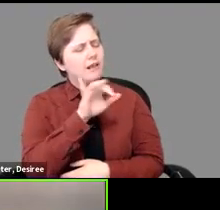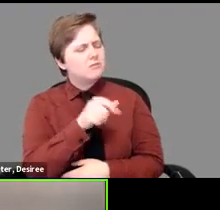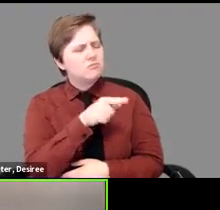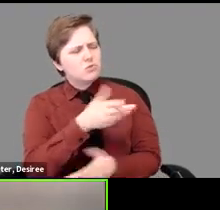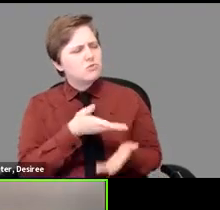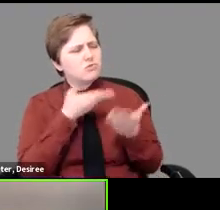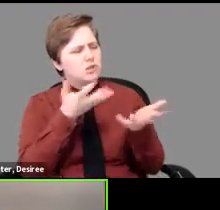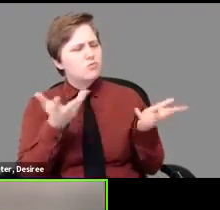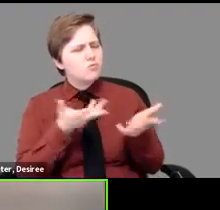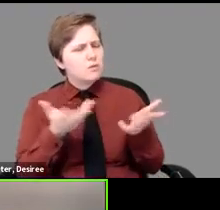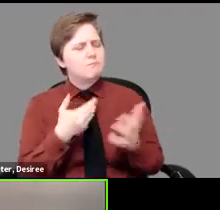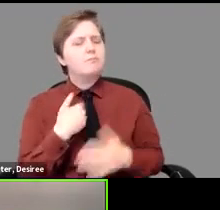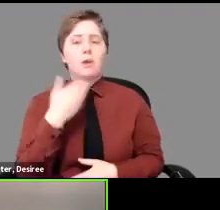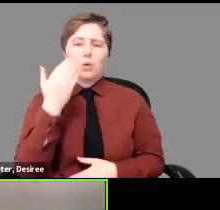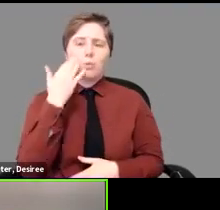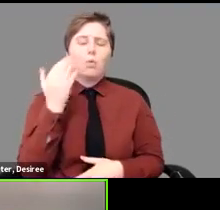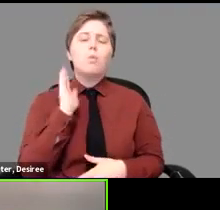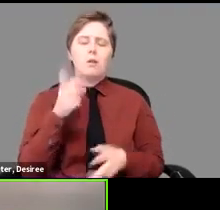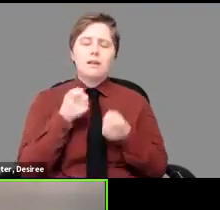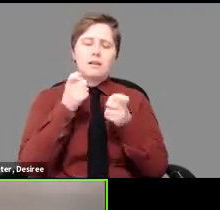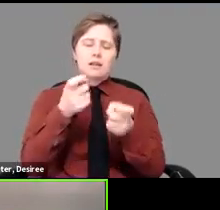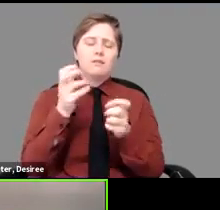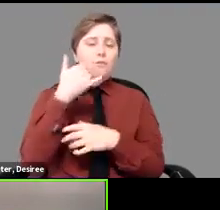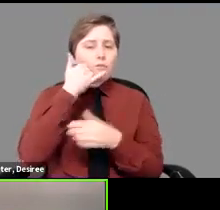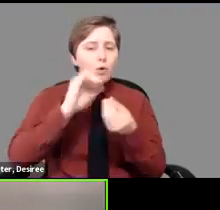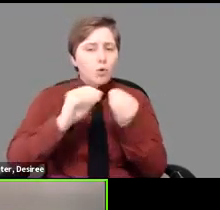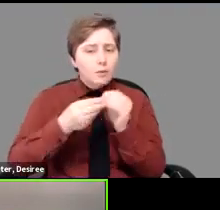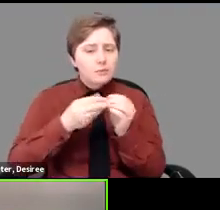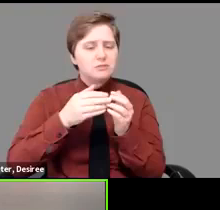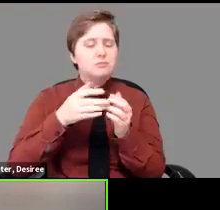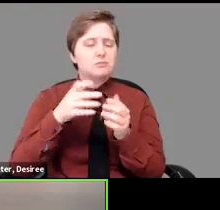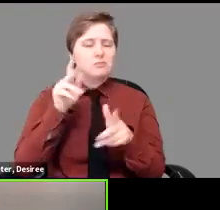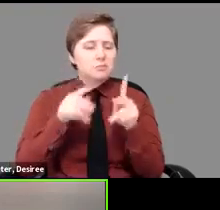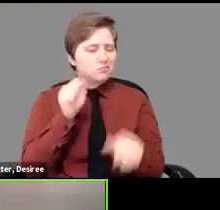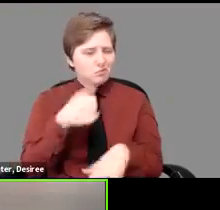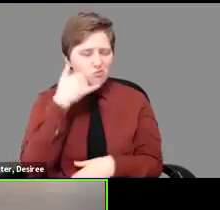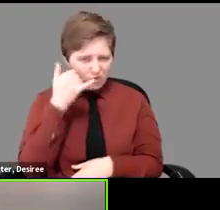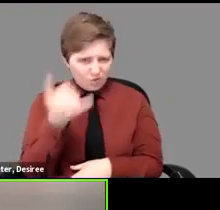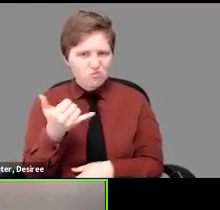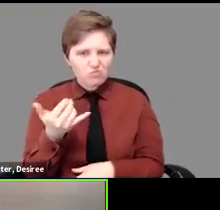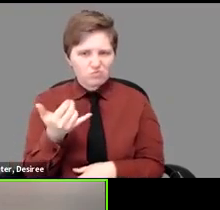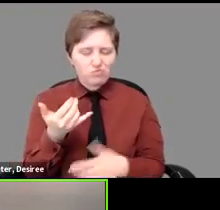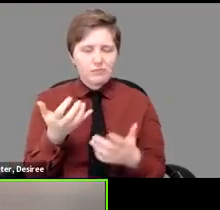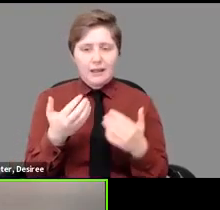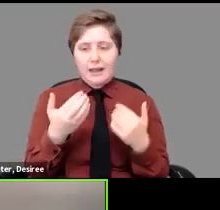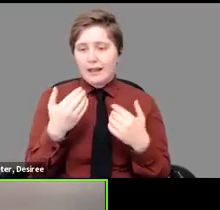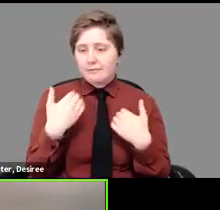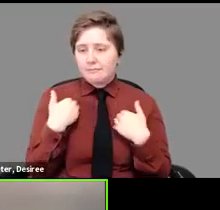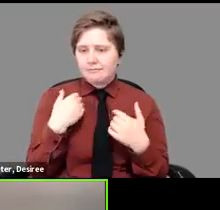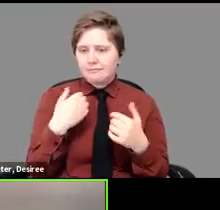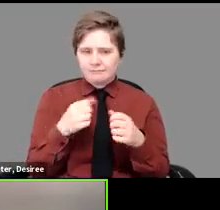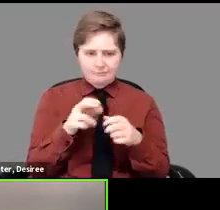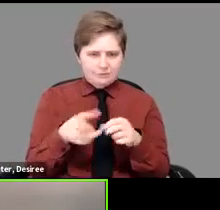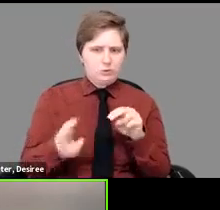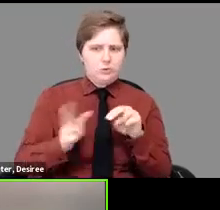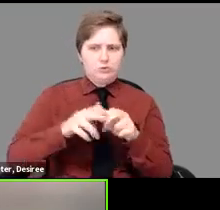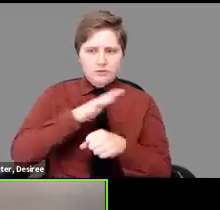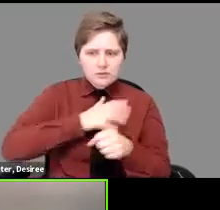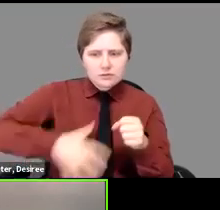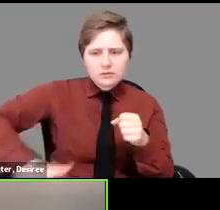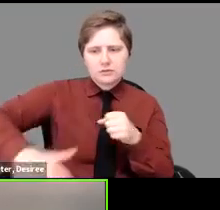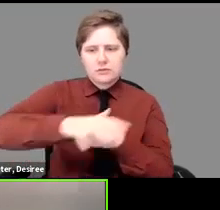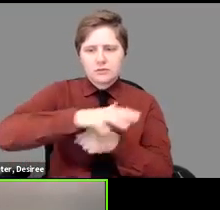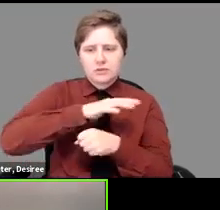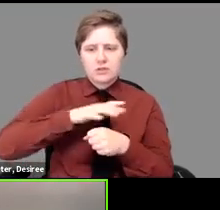suggest? I know, and we're going to give some resources, some phone numbers that people can call, and there have been expanded areas